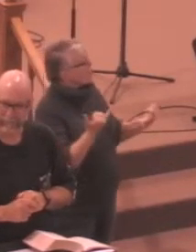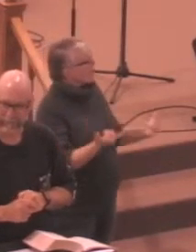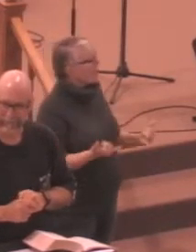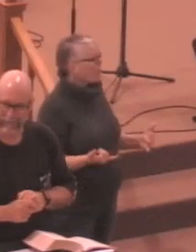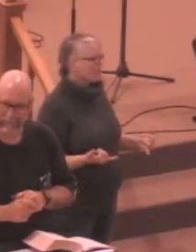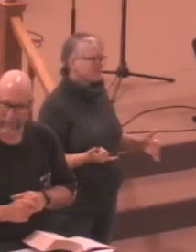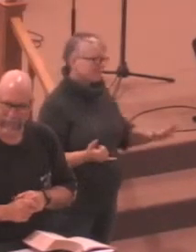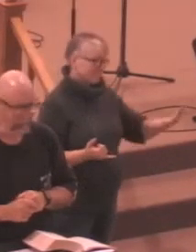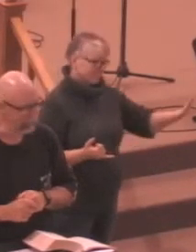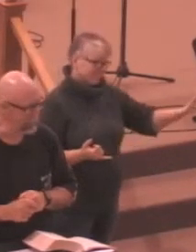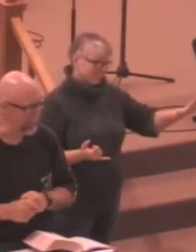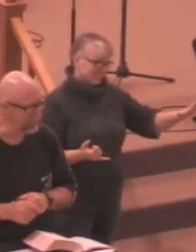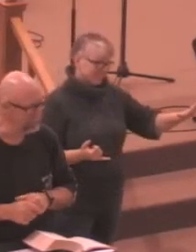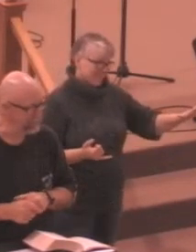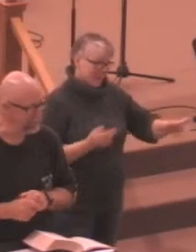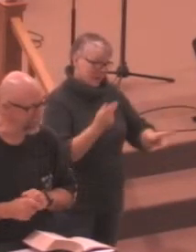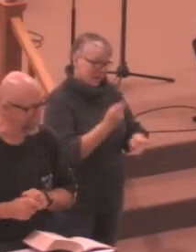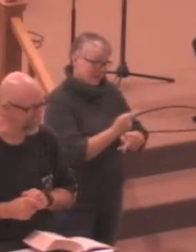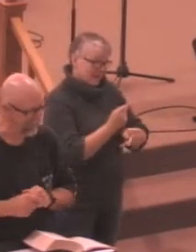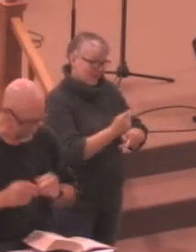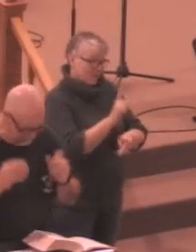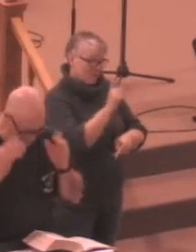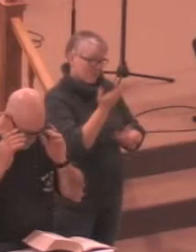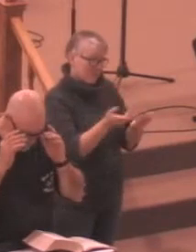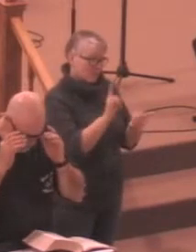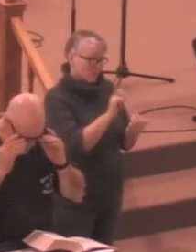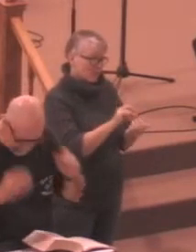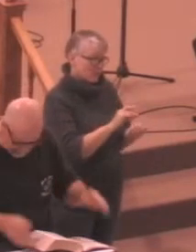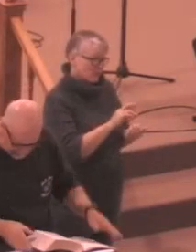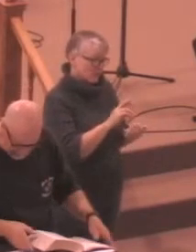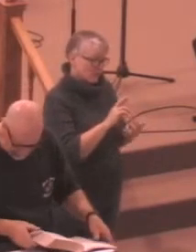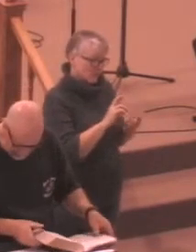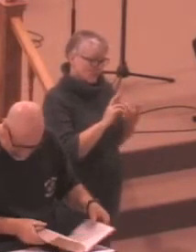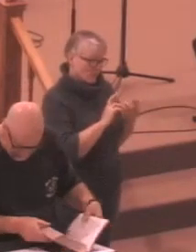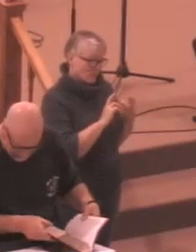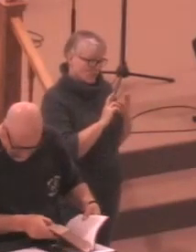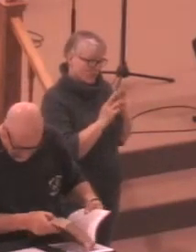Careful. You might have to repent what you're thinking here.